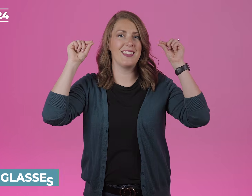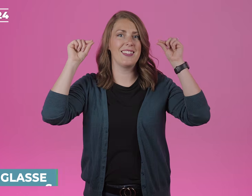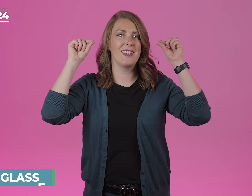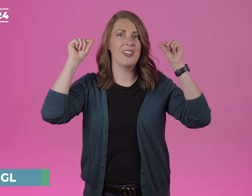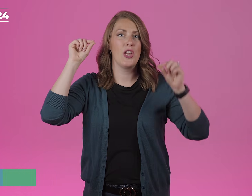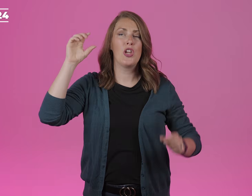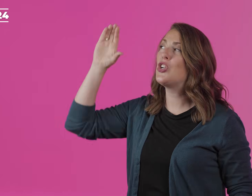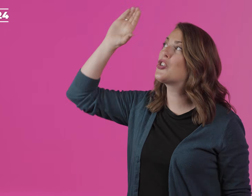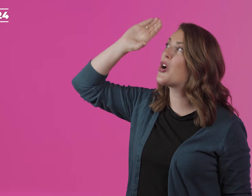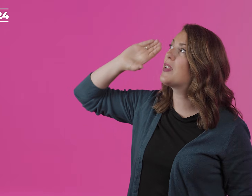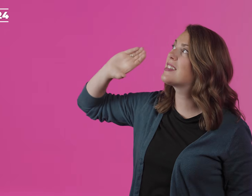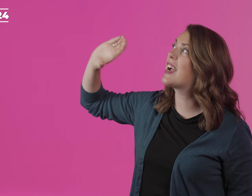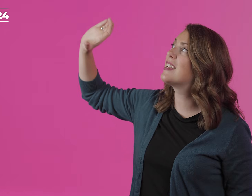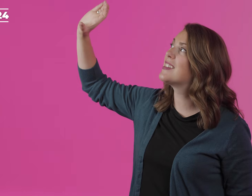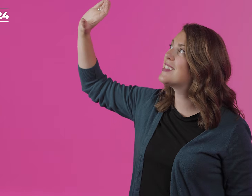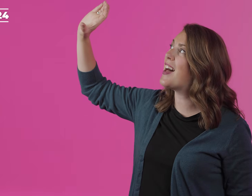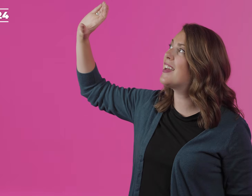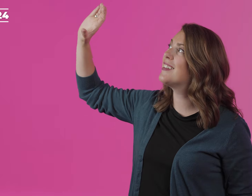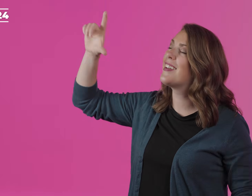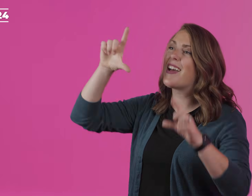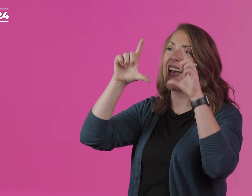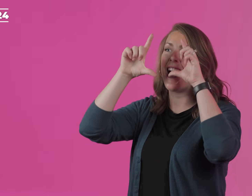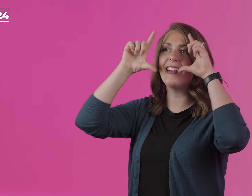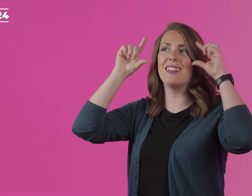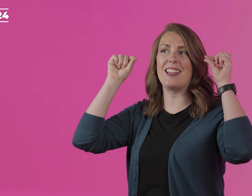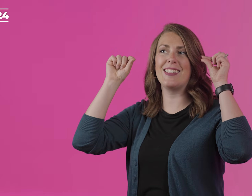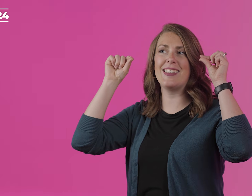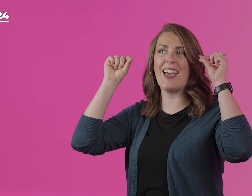Sunglasses. You're showing the sign sun and glasses together.